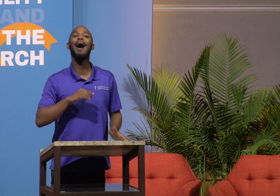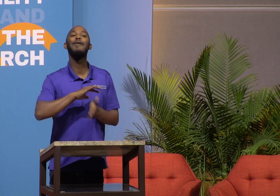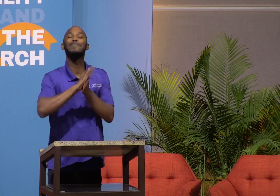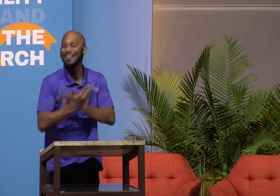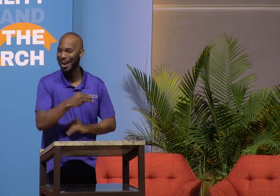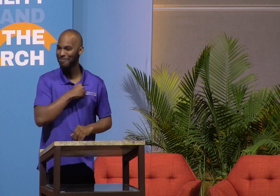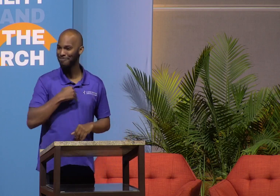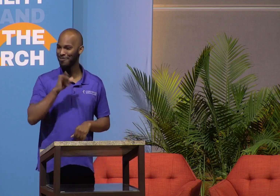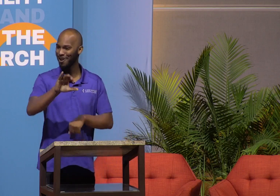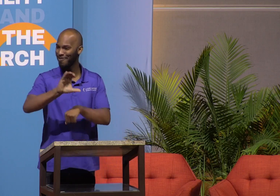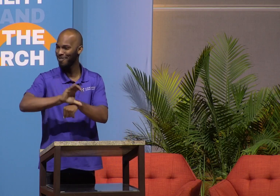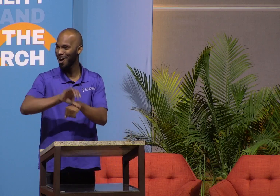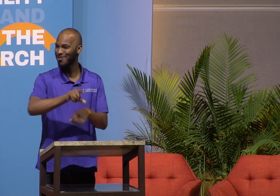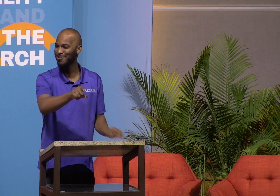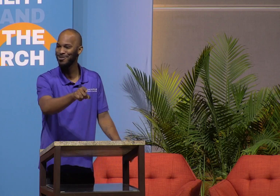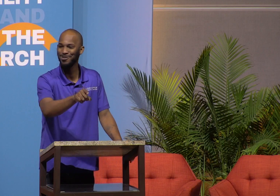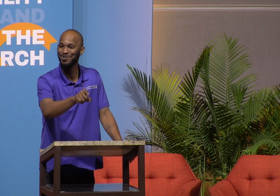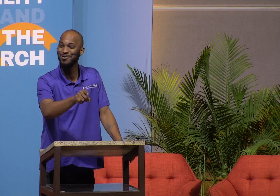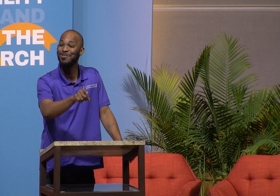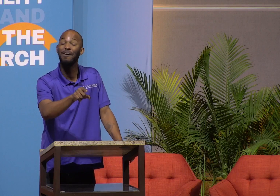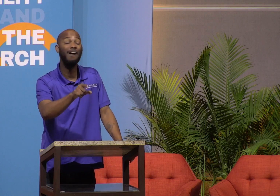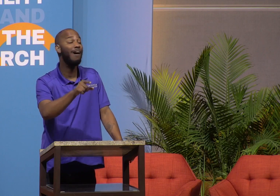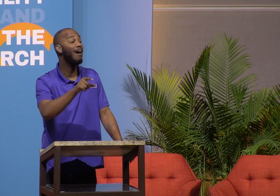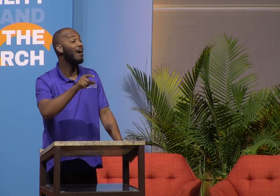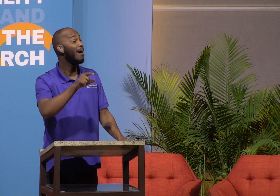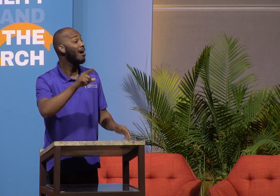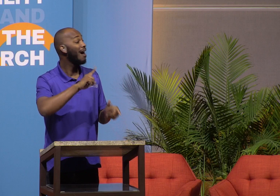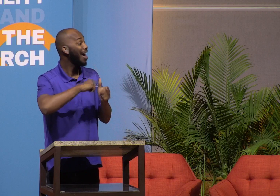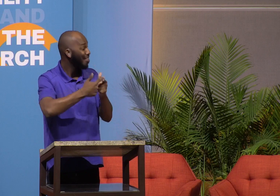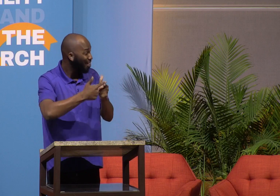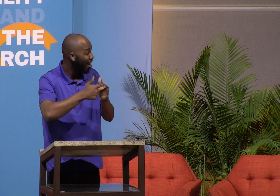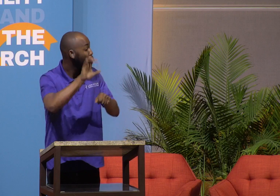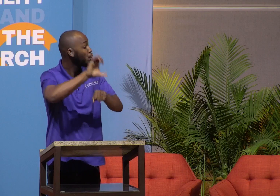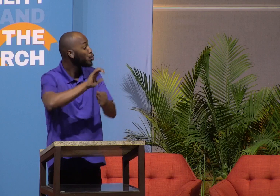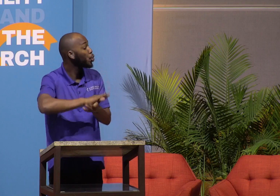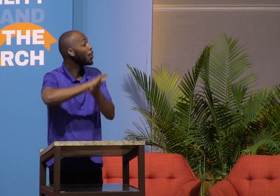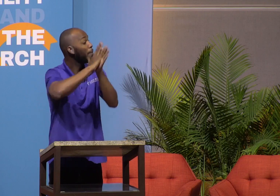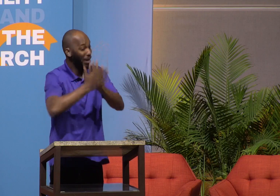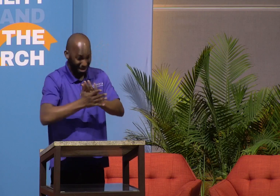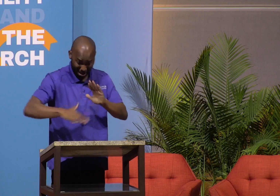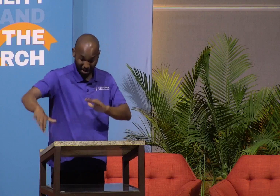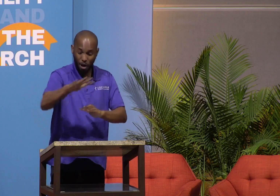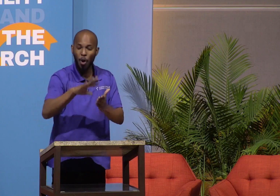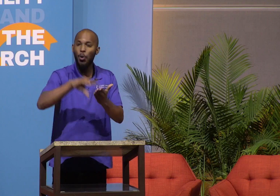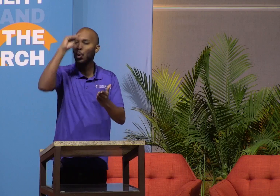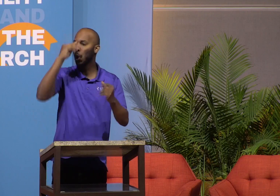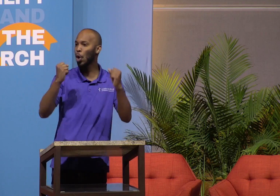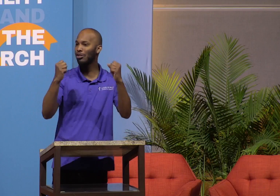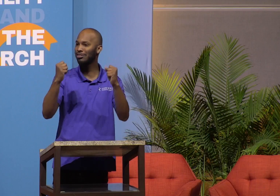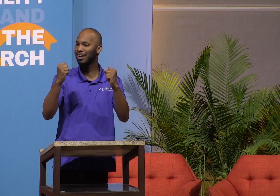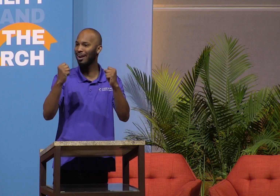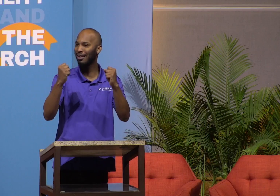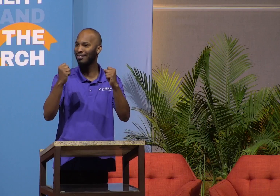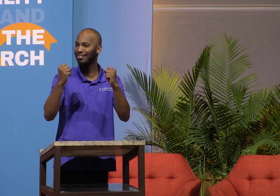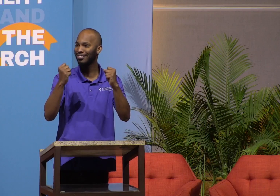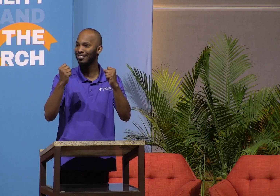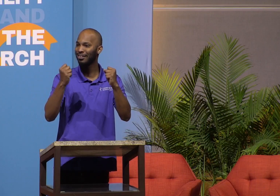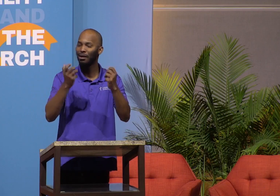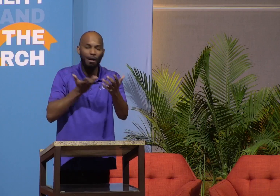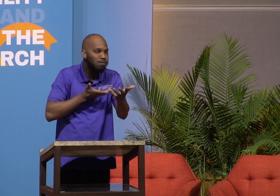way, the pastor also signed. And so I started attending and becoming members of this church. And the more